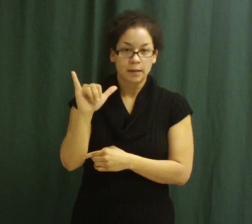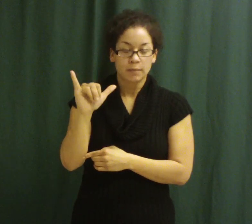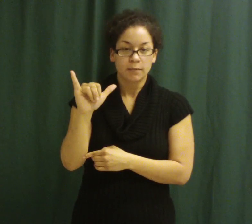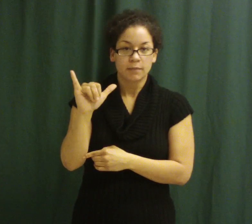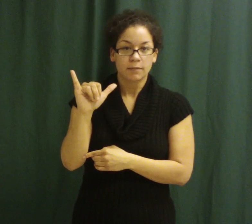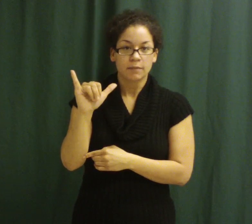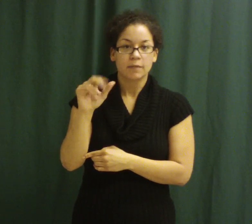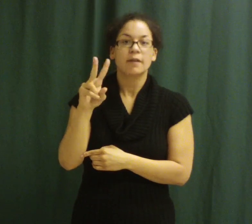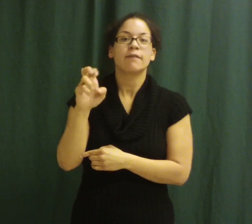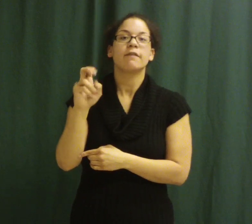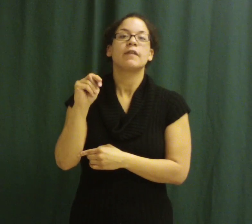Venus,